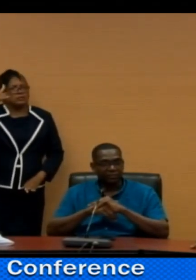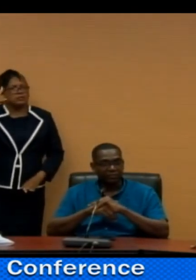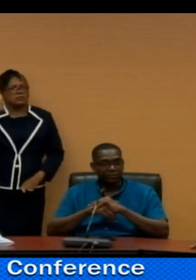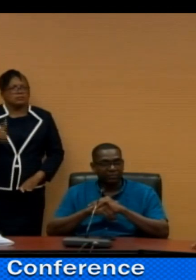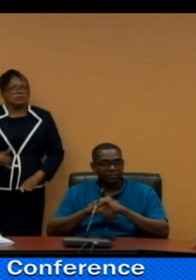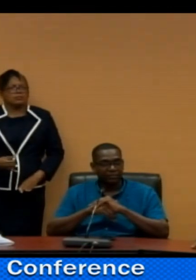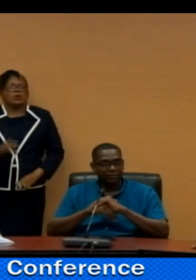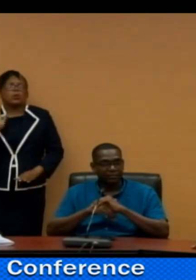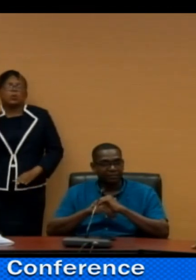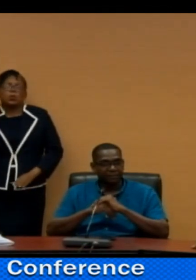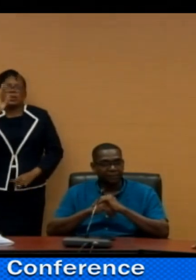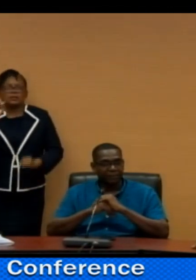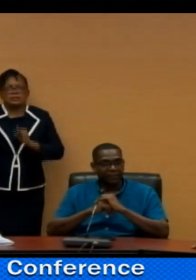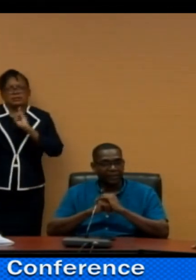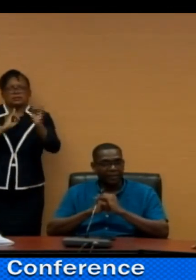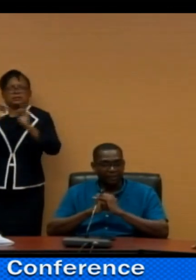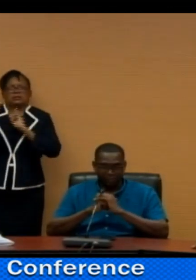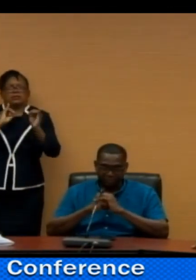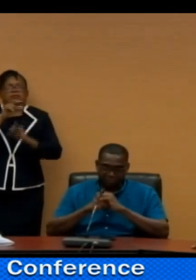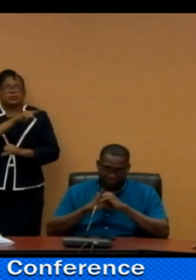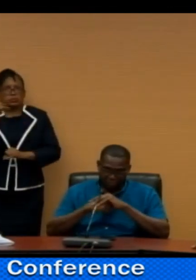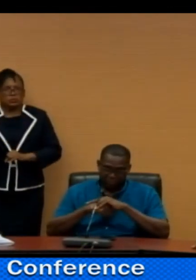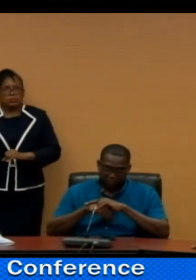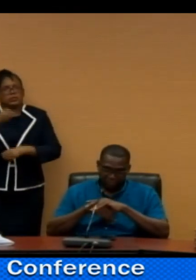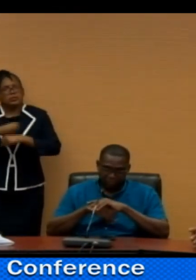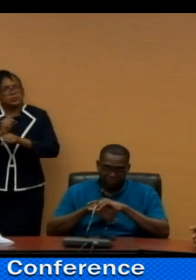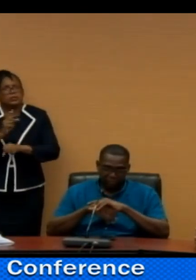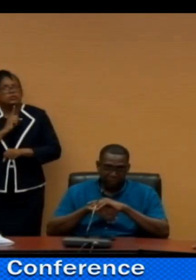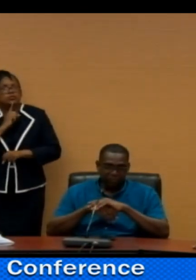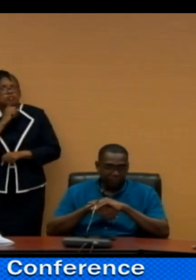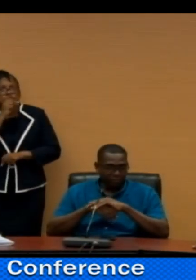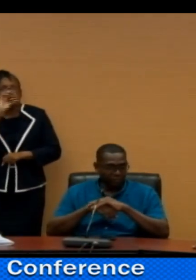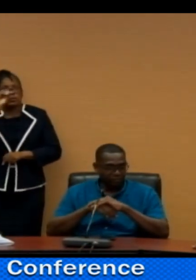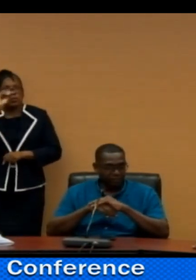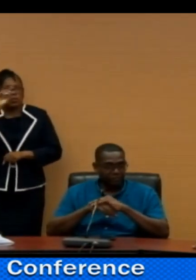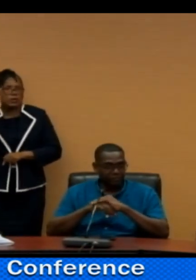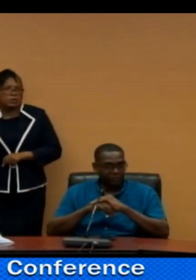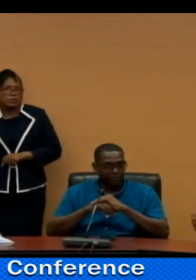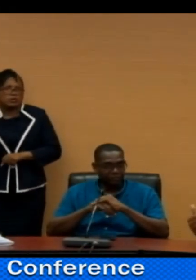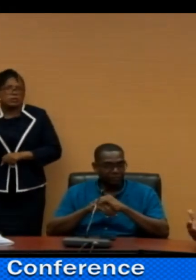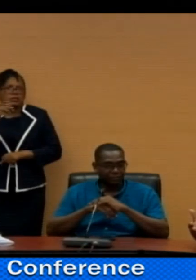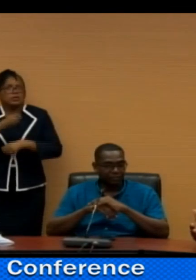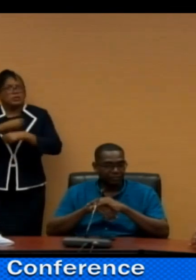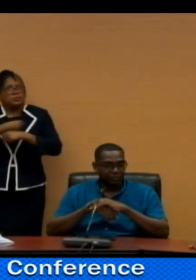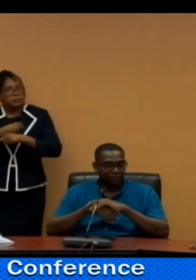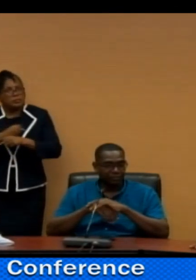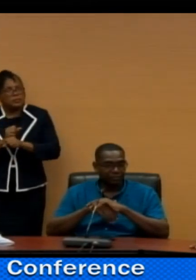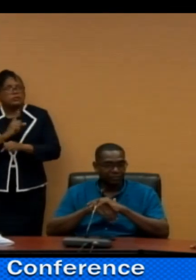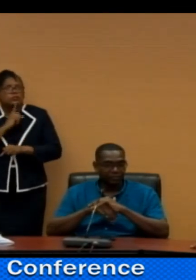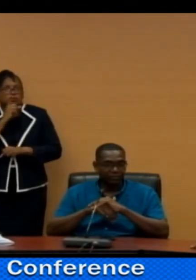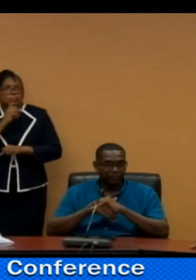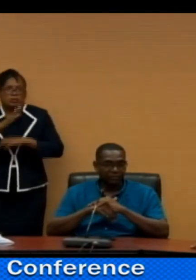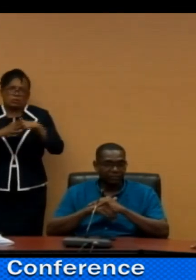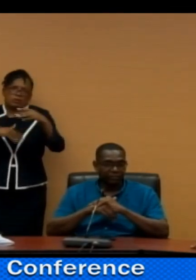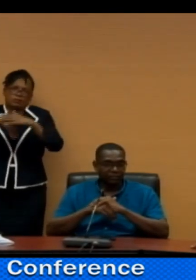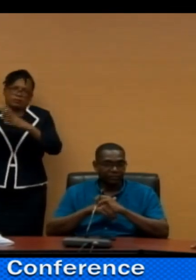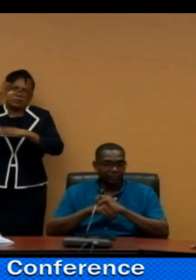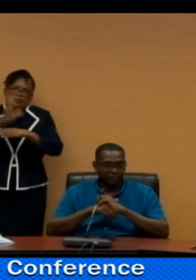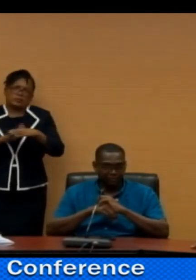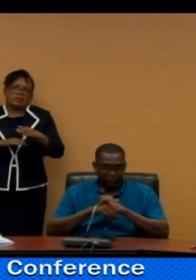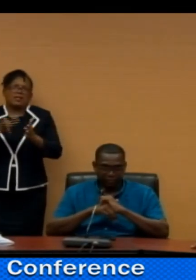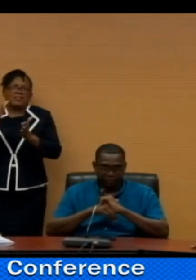you, check you, so that you're okay. At least you're comfortable. So that is the protocol we are going to be